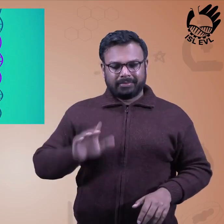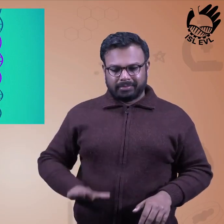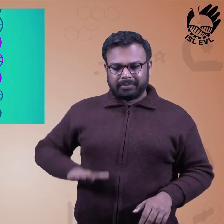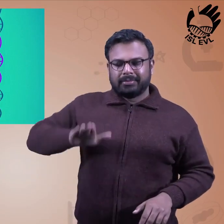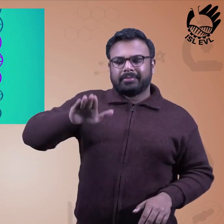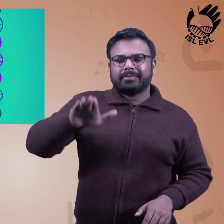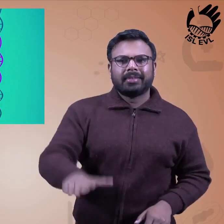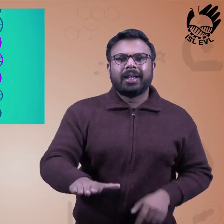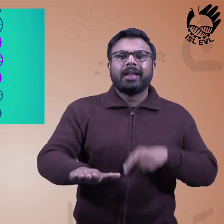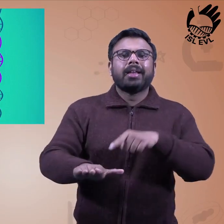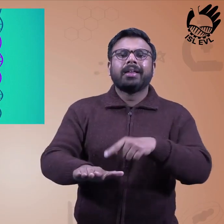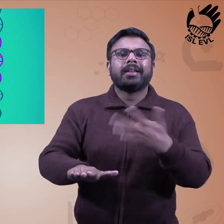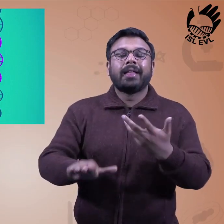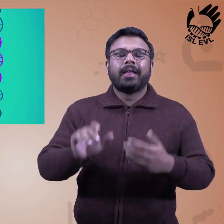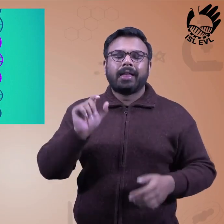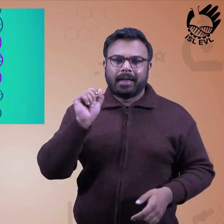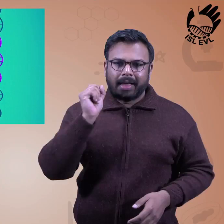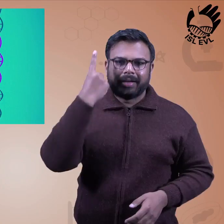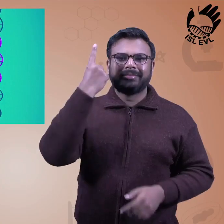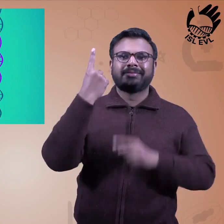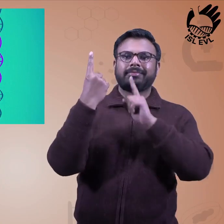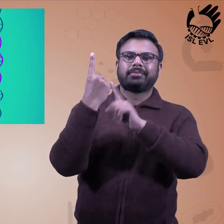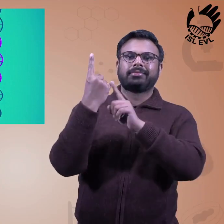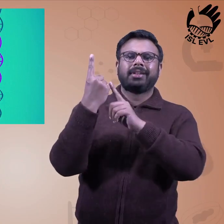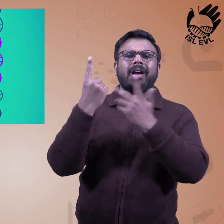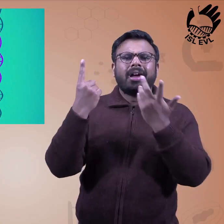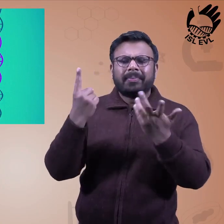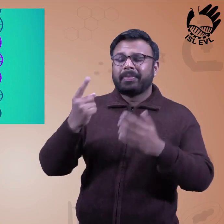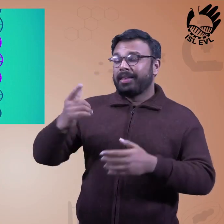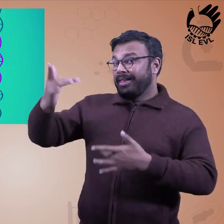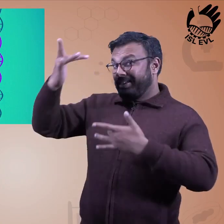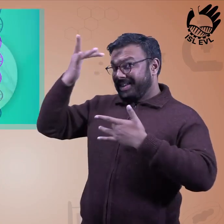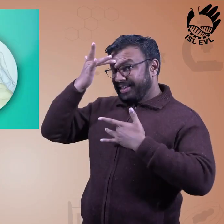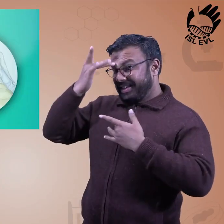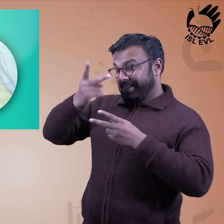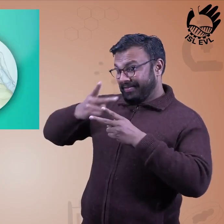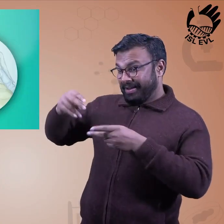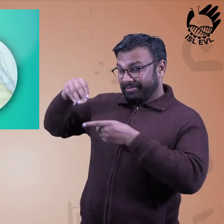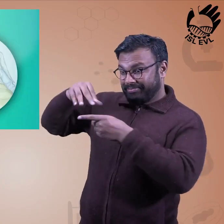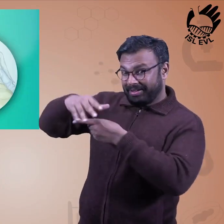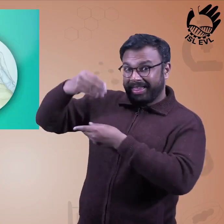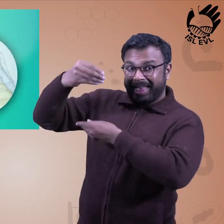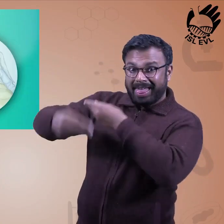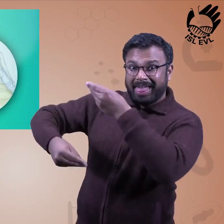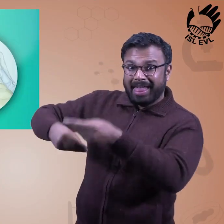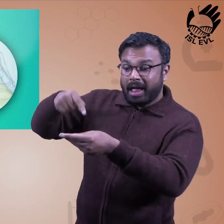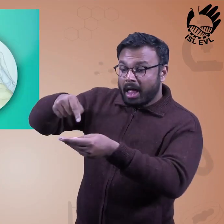We must first understand where these diseases come from.